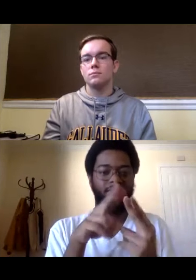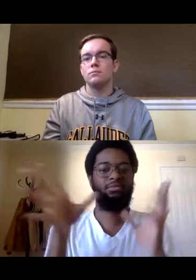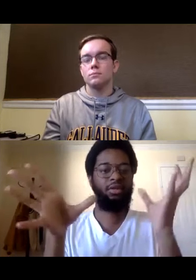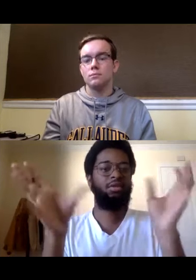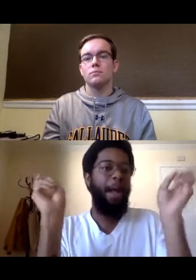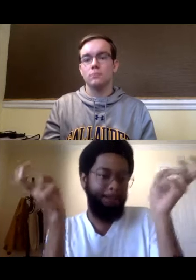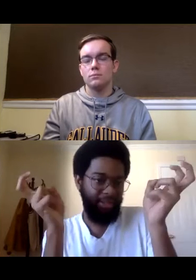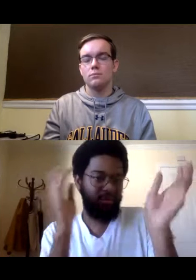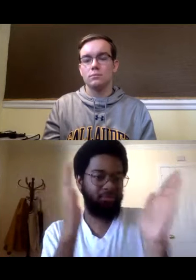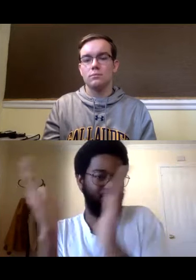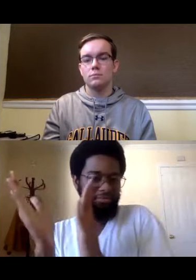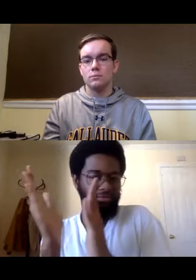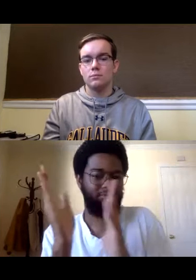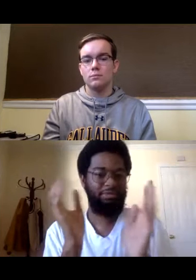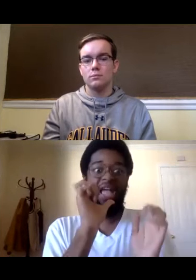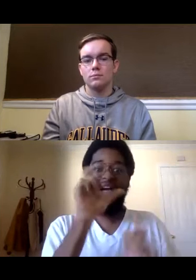which negates the liking part,